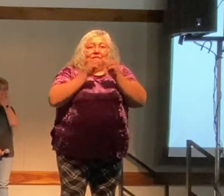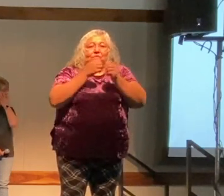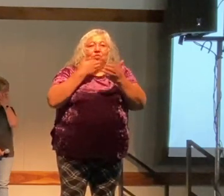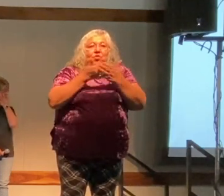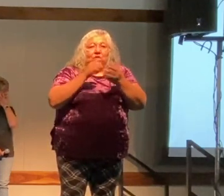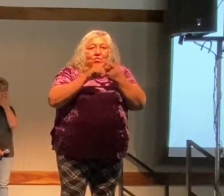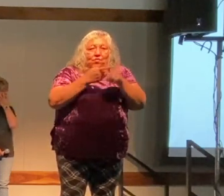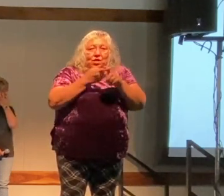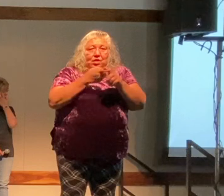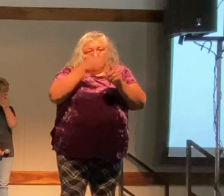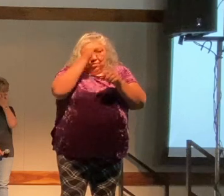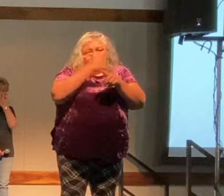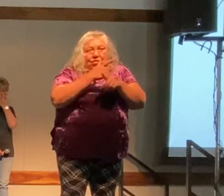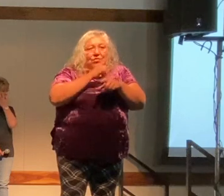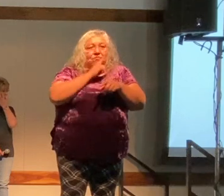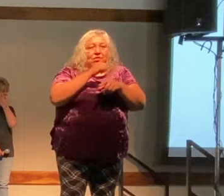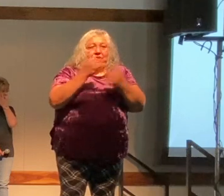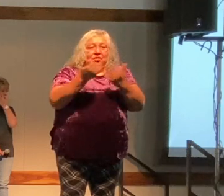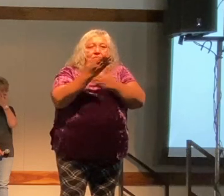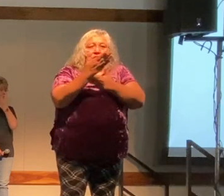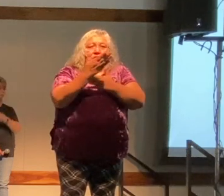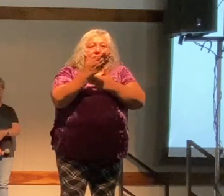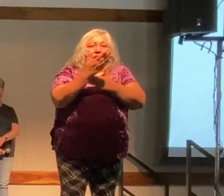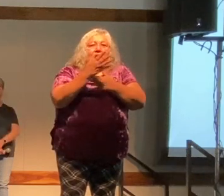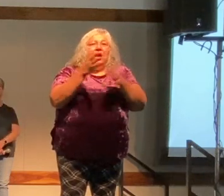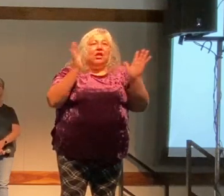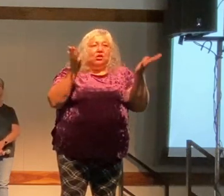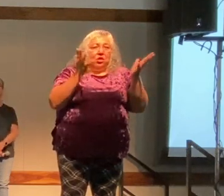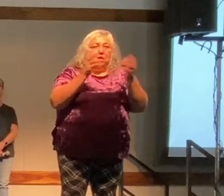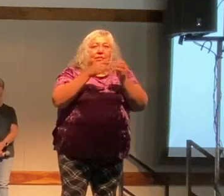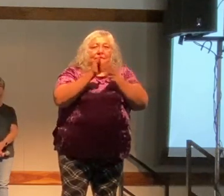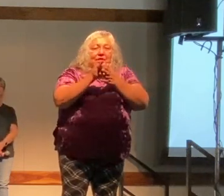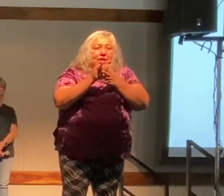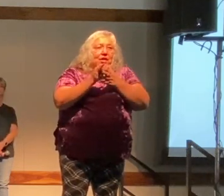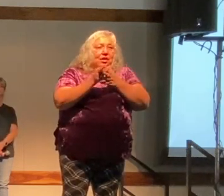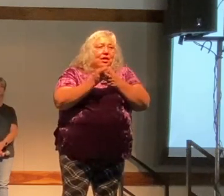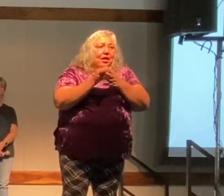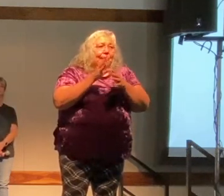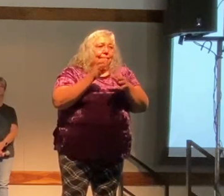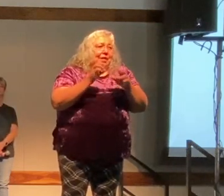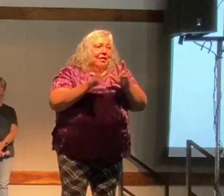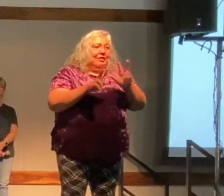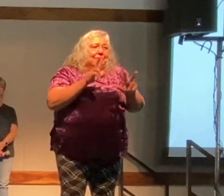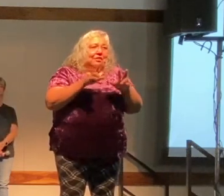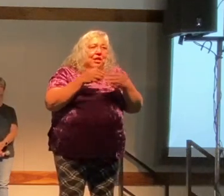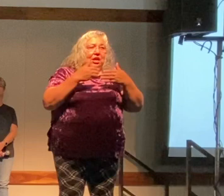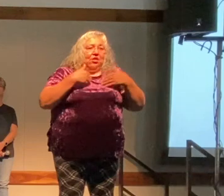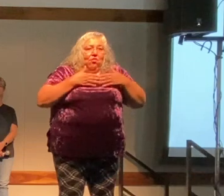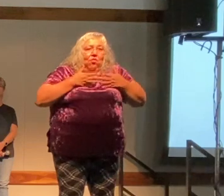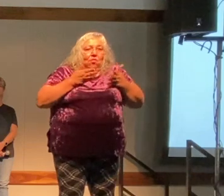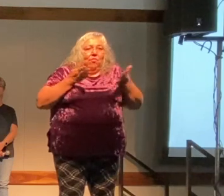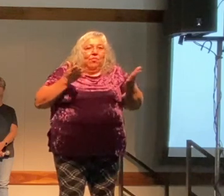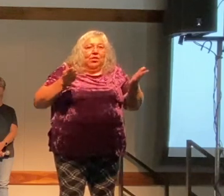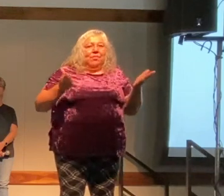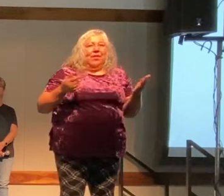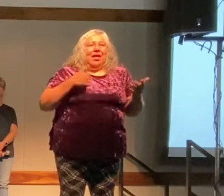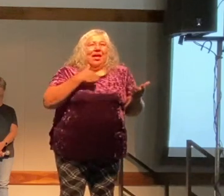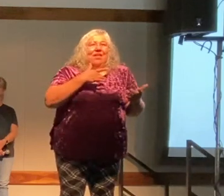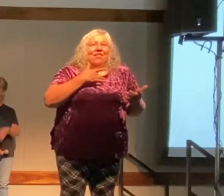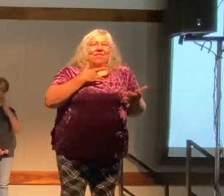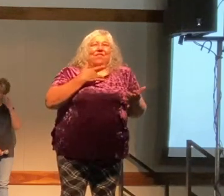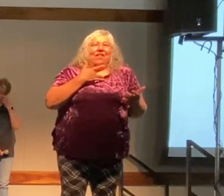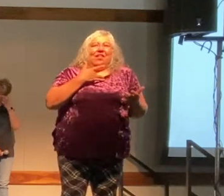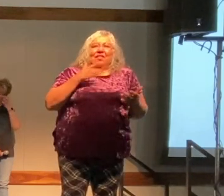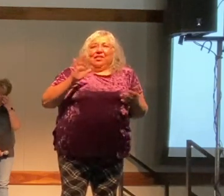friend, a brother, really, this morning, and talk about that and be vulnerable and open up. And I felt His